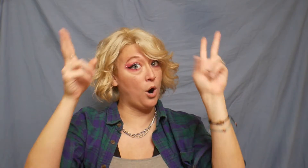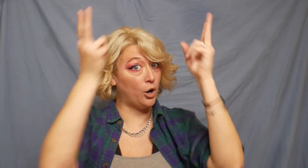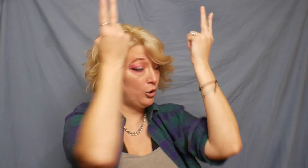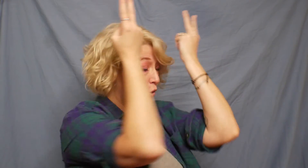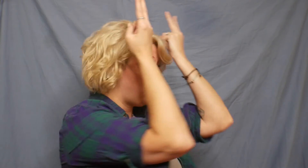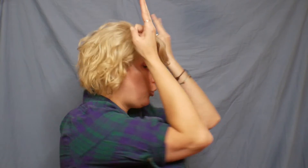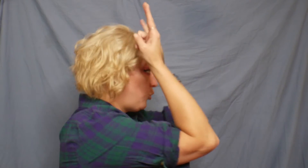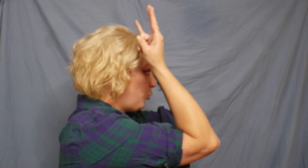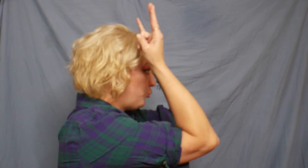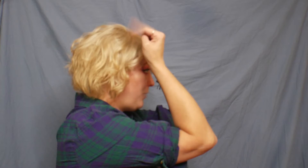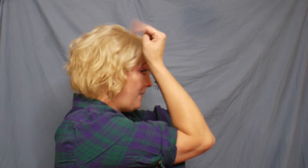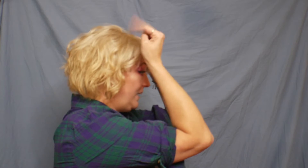or rabbit.